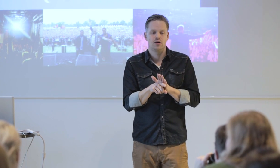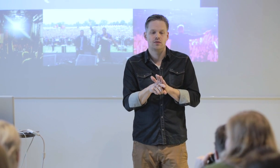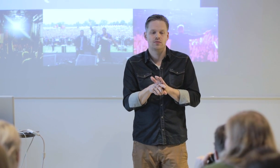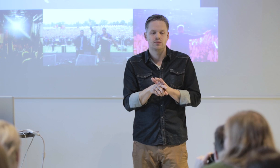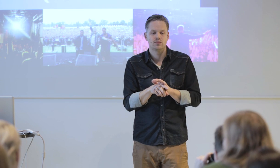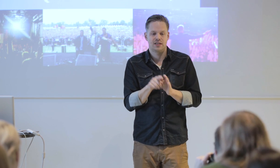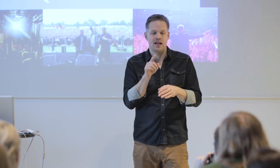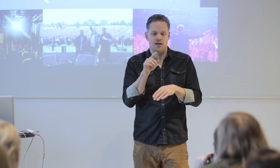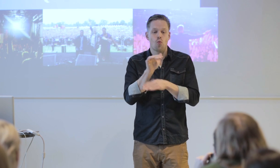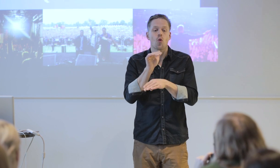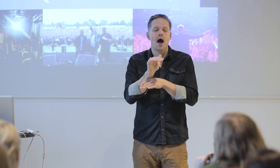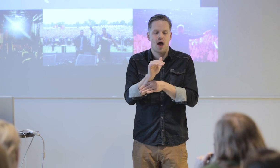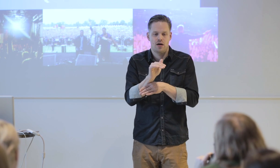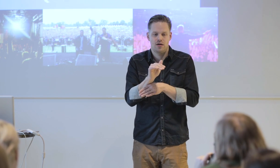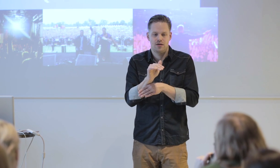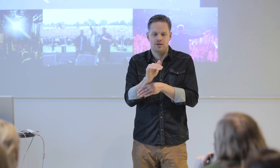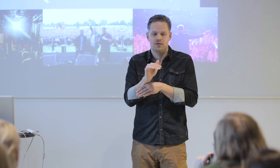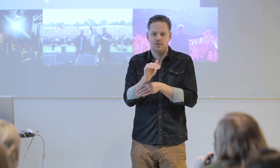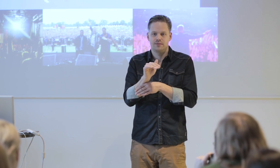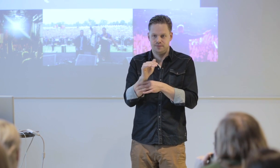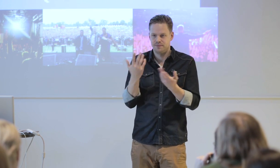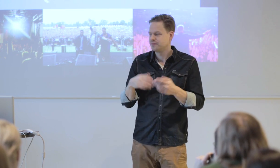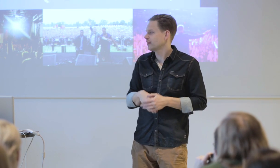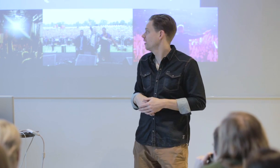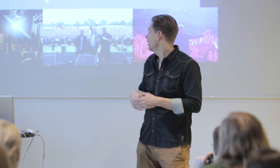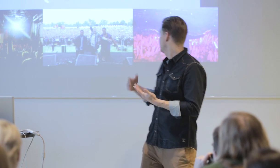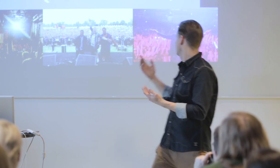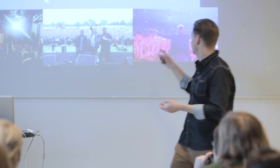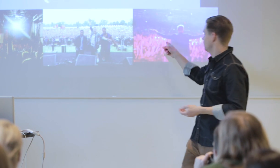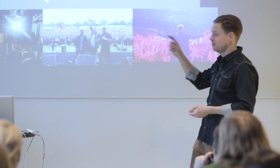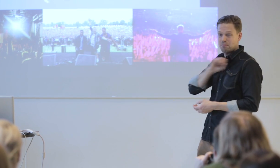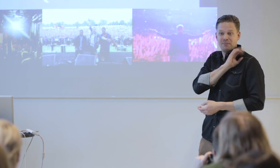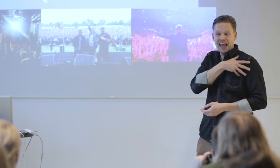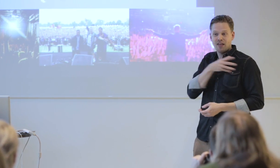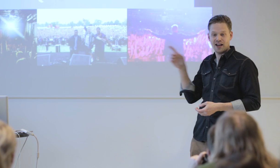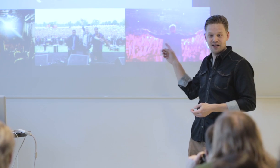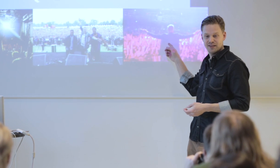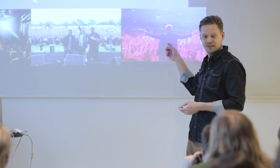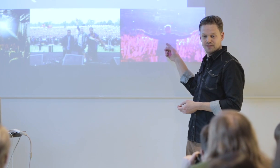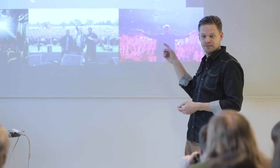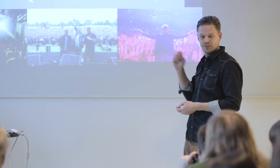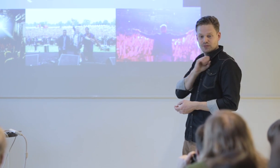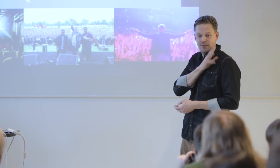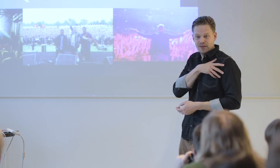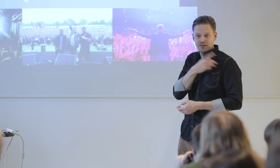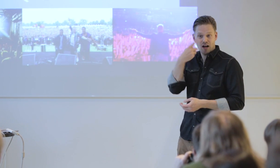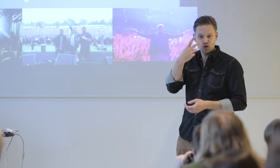about 1,000 gigs that I've done abroad. That's going to be soon. And this, for example, is in St.